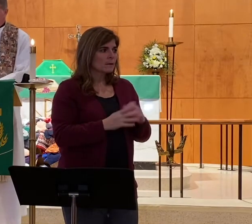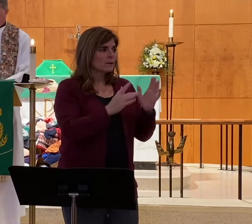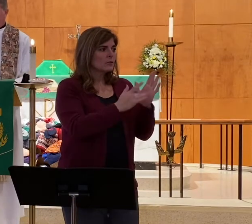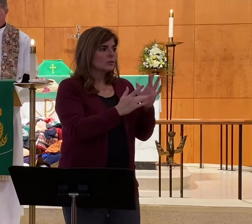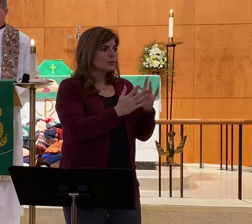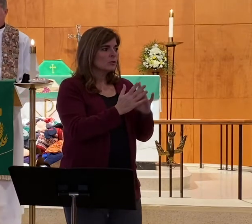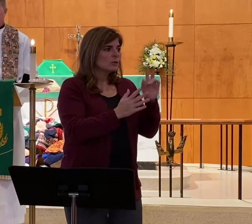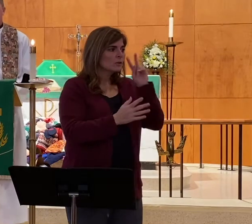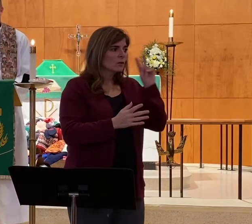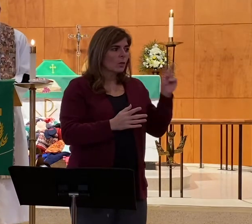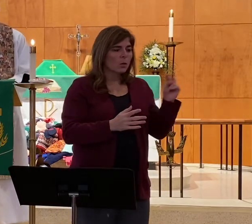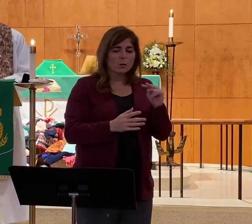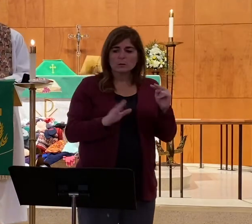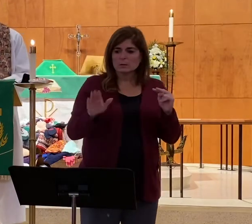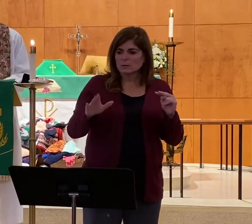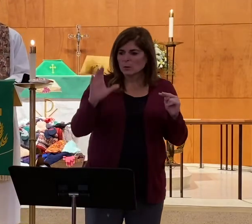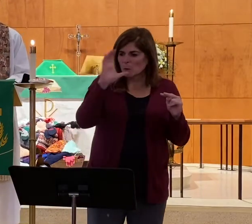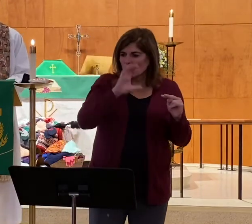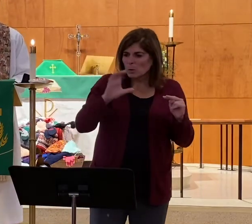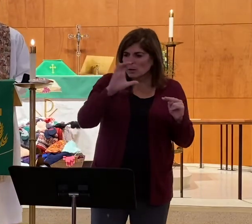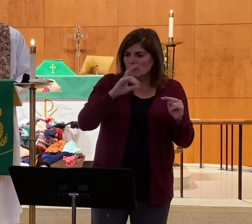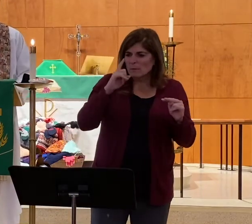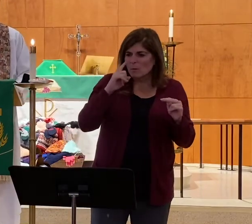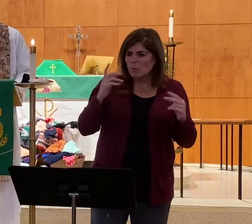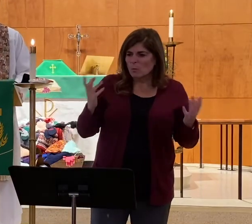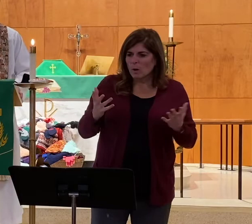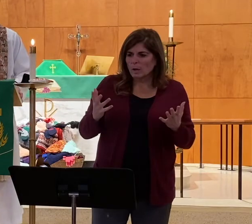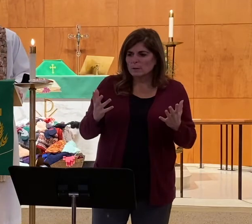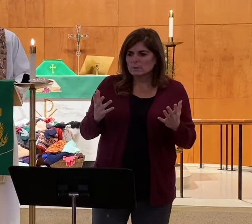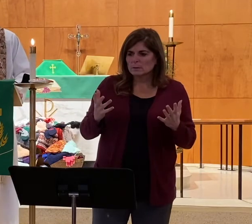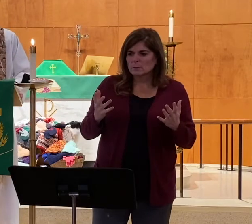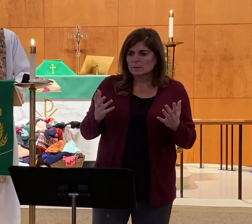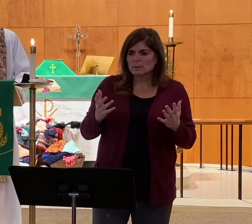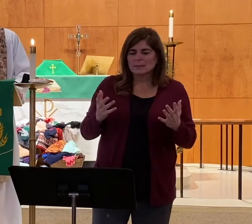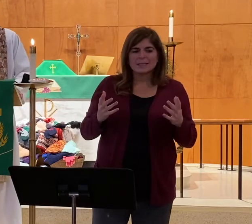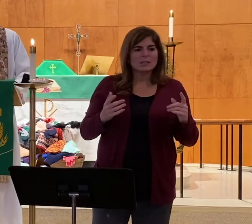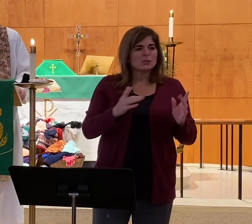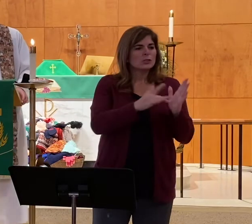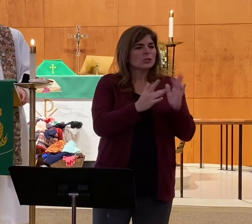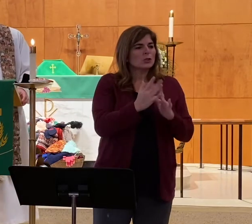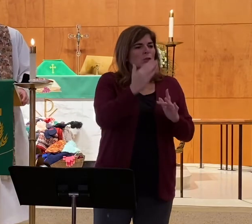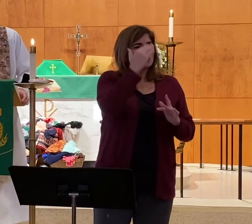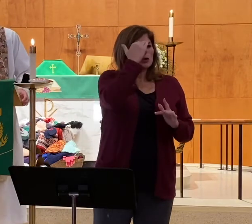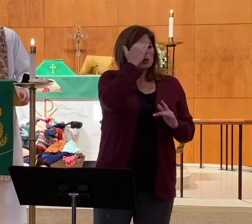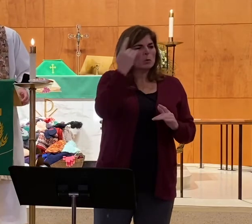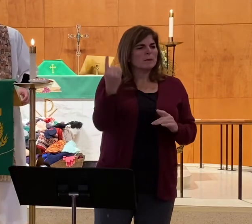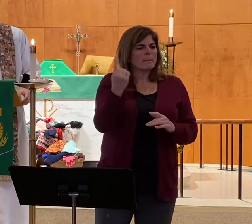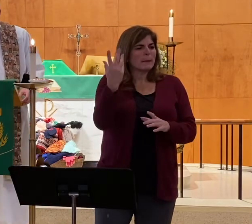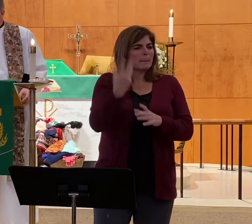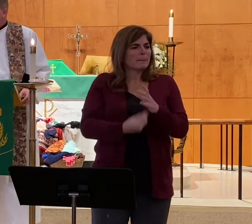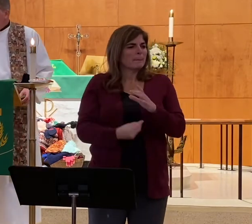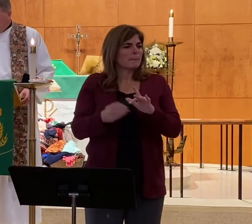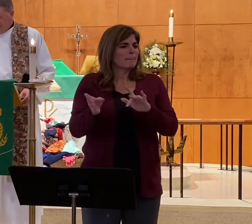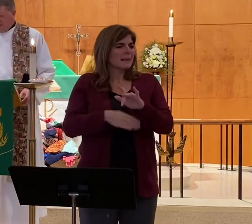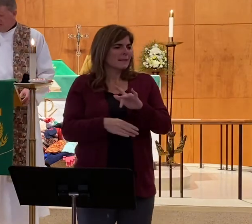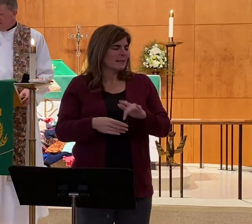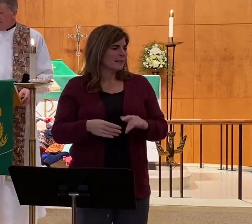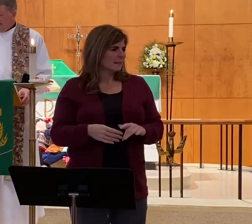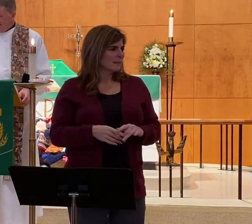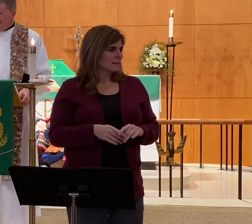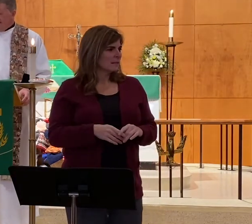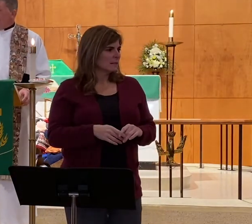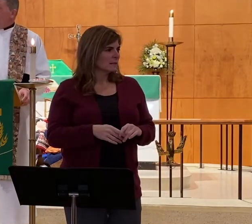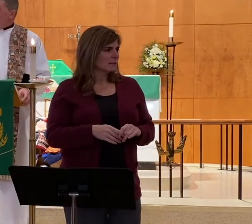them and who first spoke to them. And then later, as Andrew brought his brother Simon to